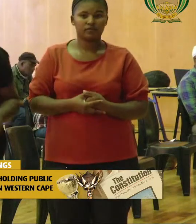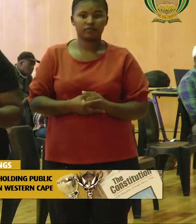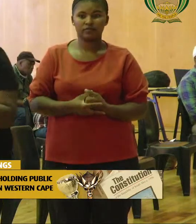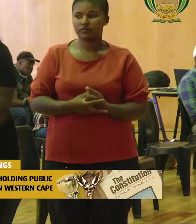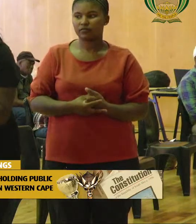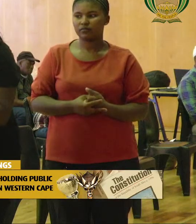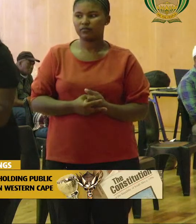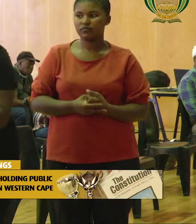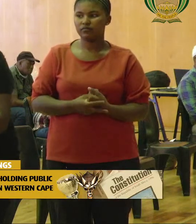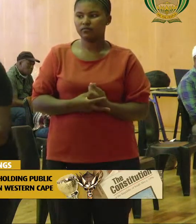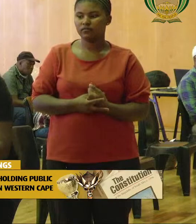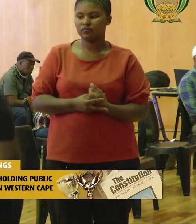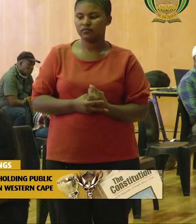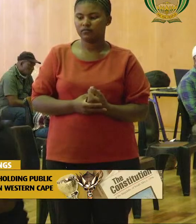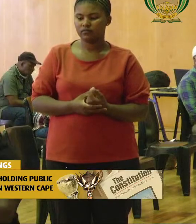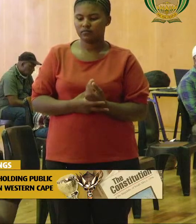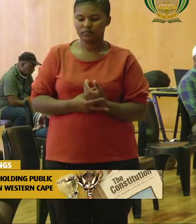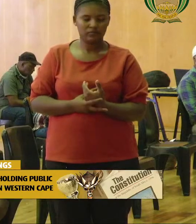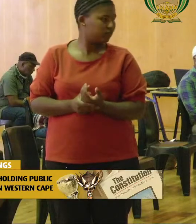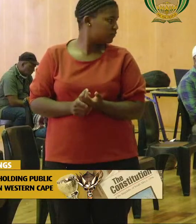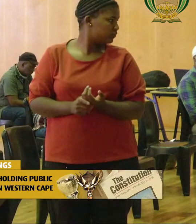Thank you.